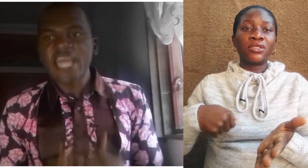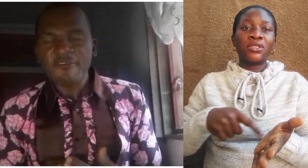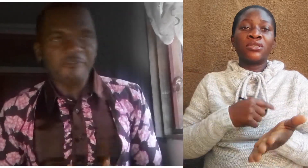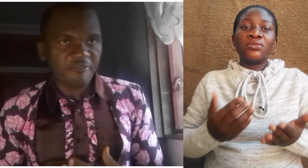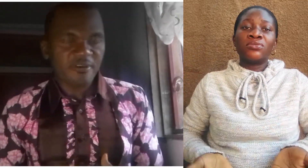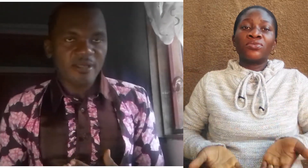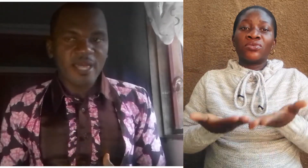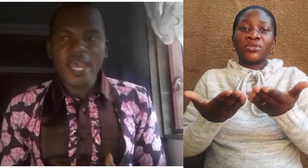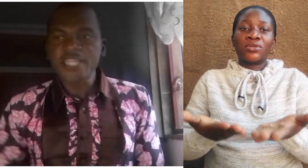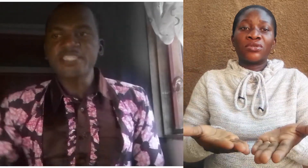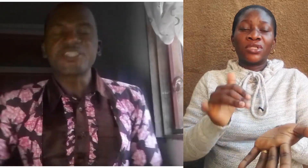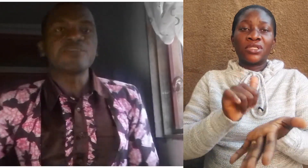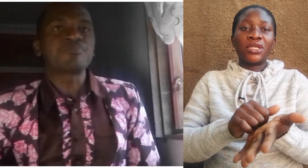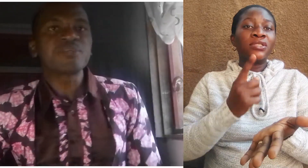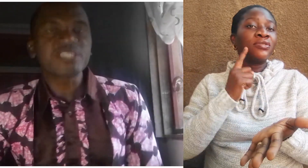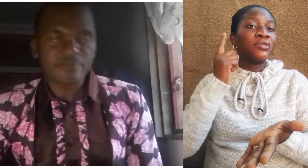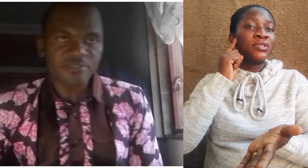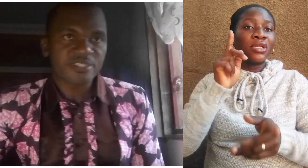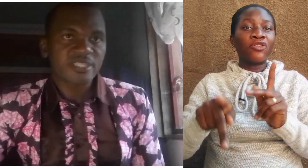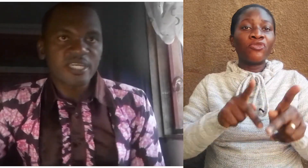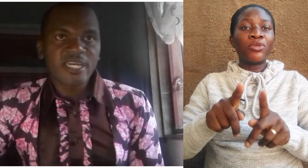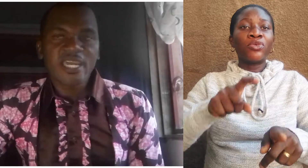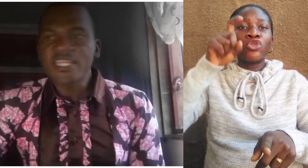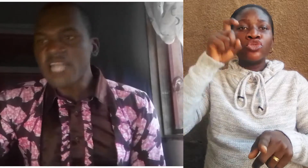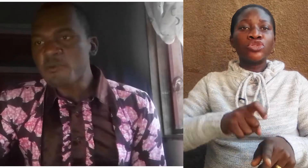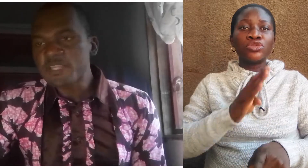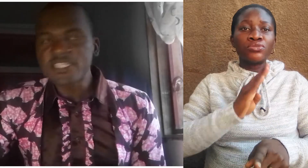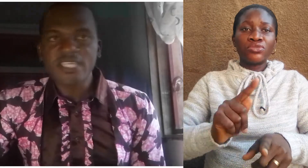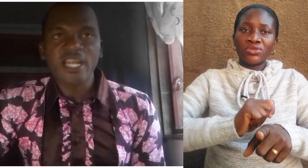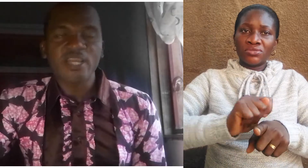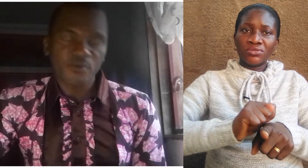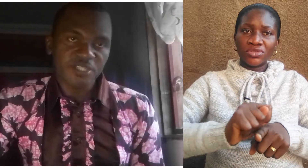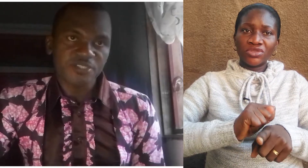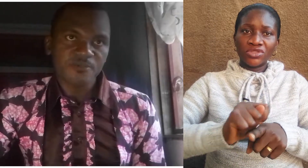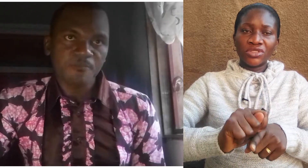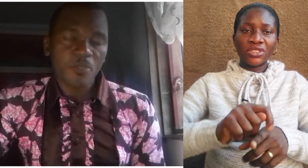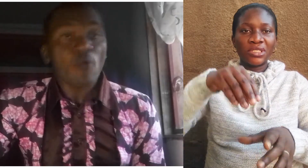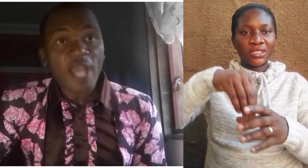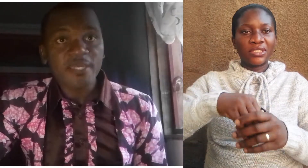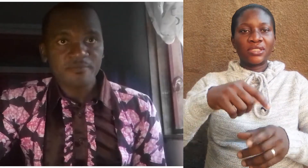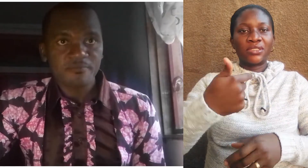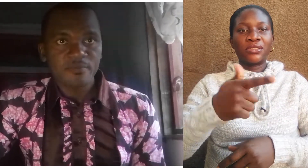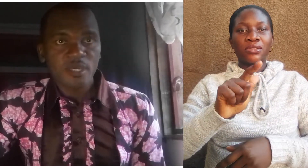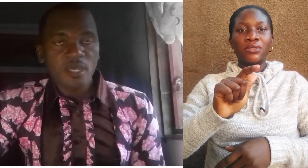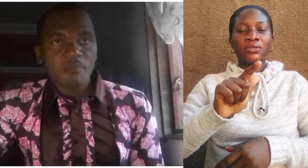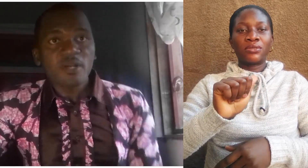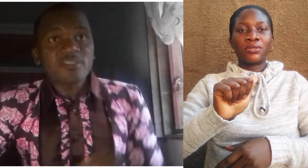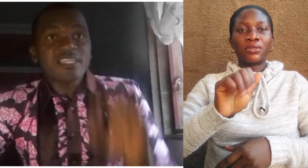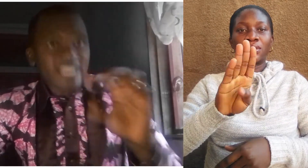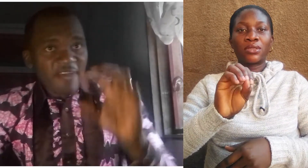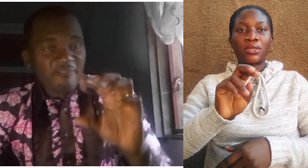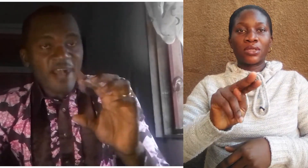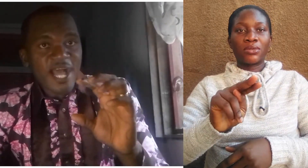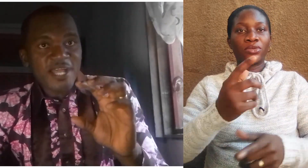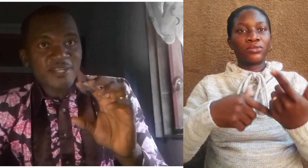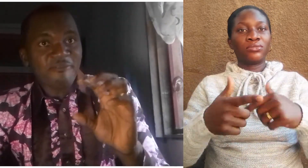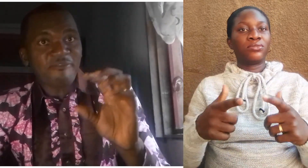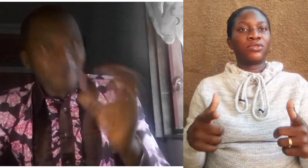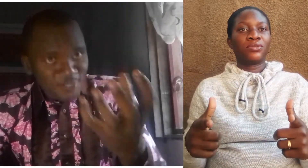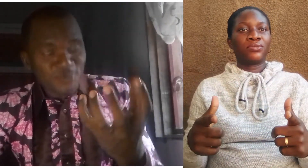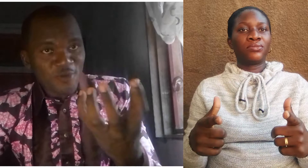of deaf and interpreters in Gabonese Sign Language. Why? Because deaf